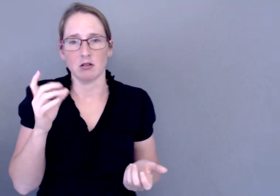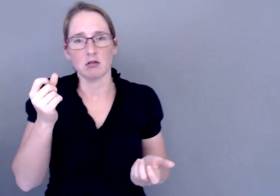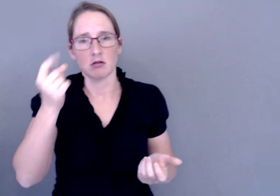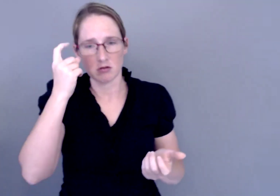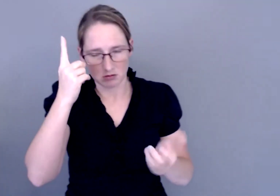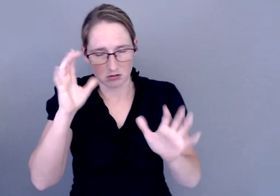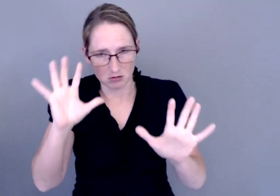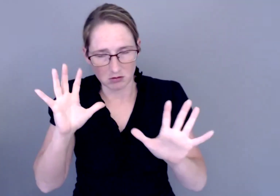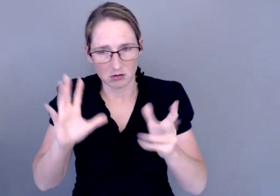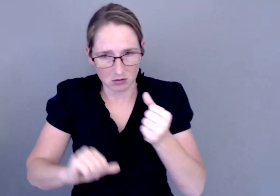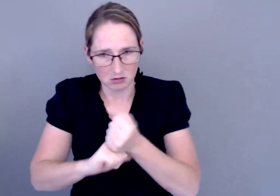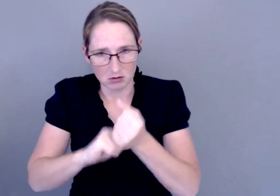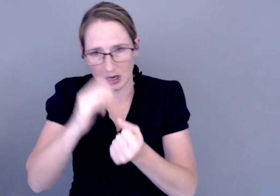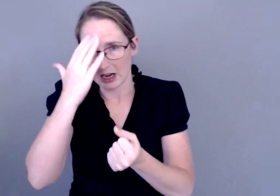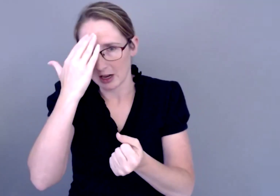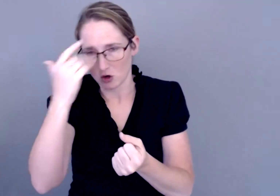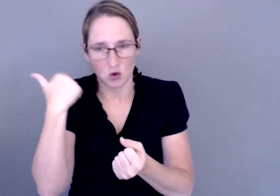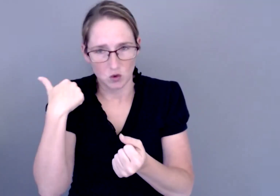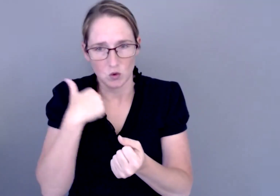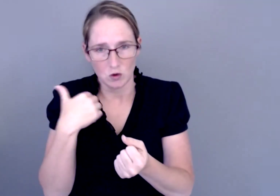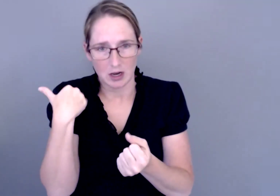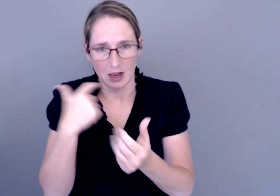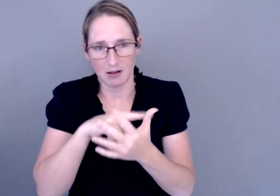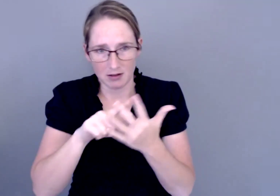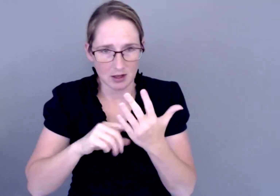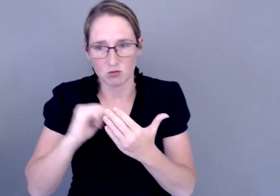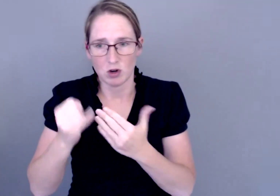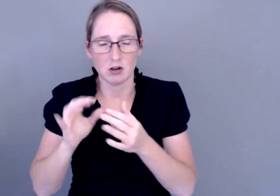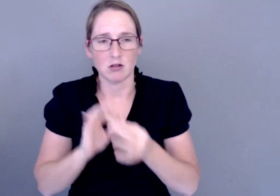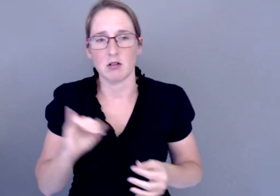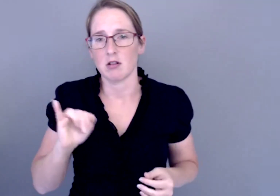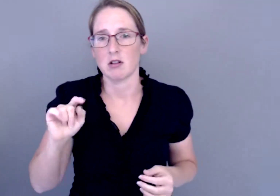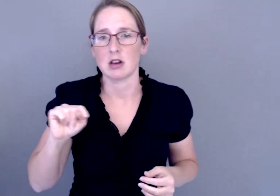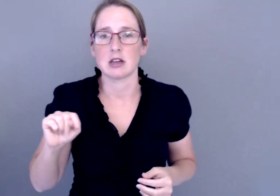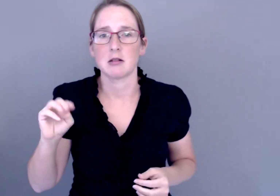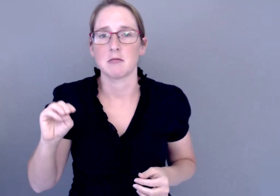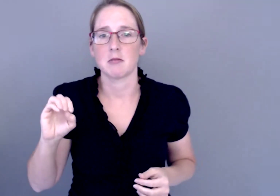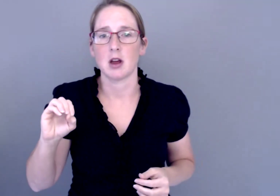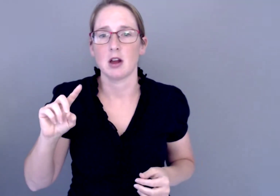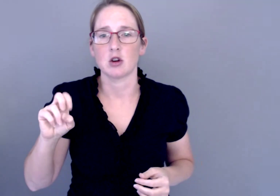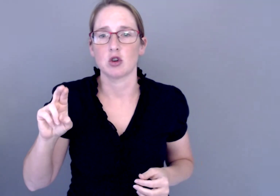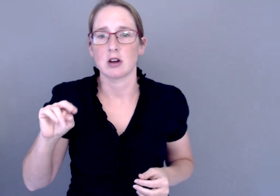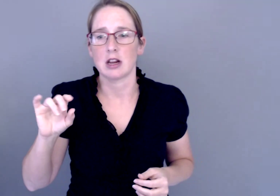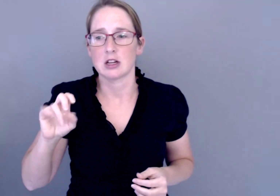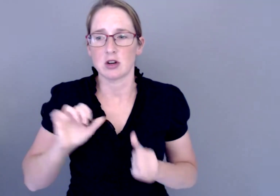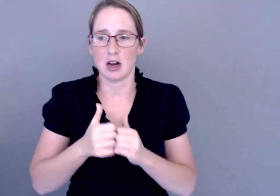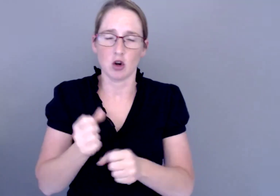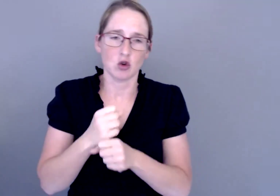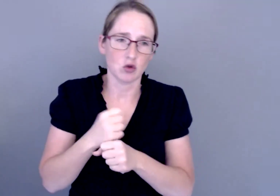up. And acknowledge that we have a number of projects around IT modernization, how to create